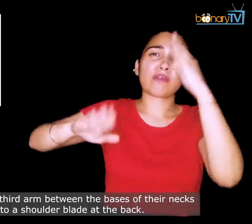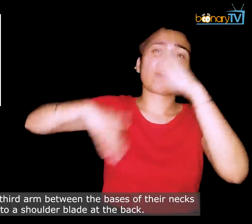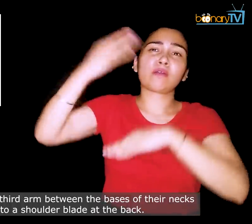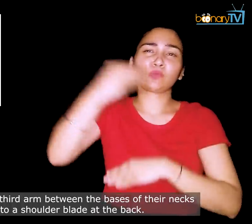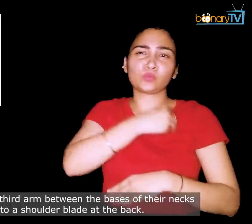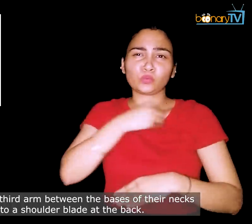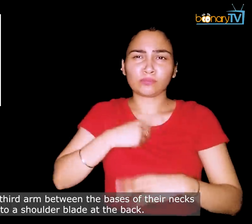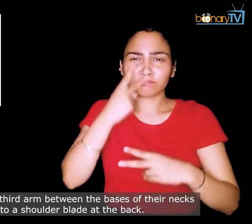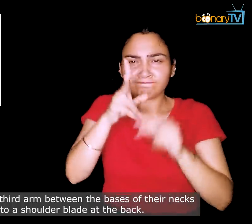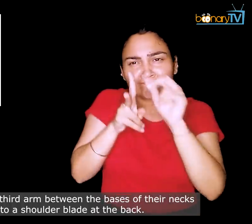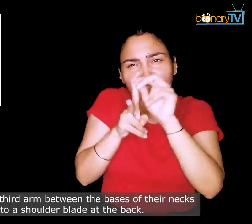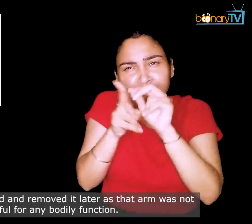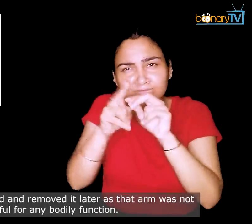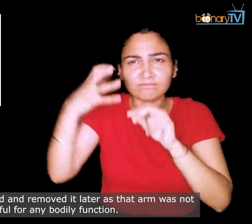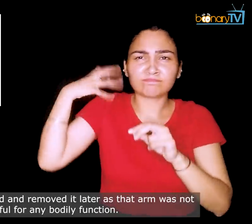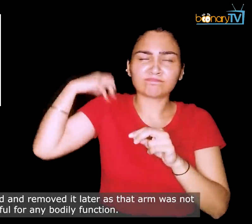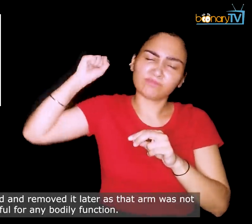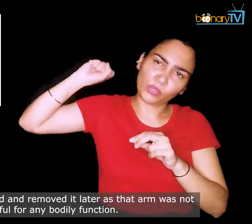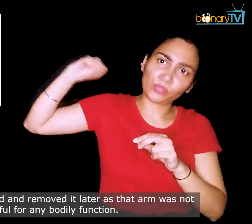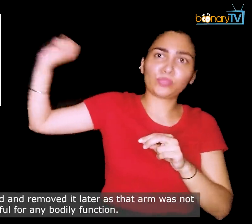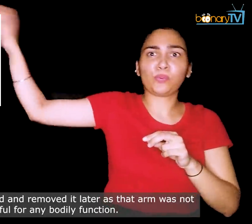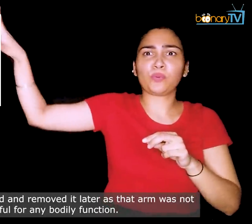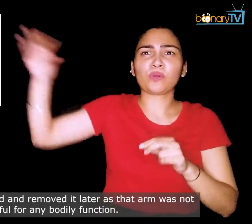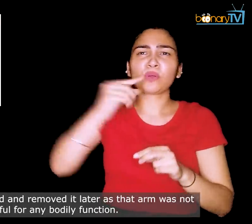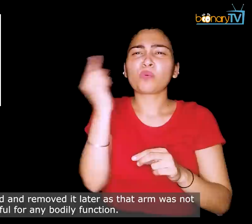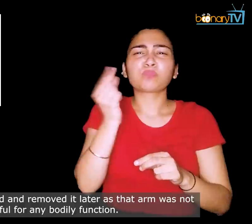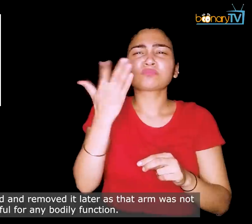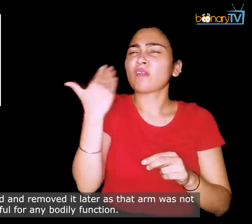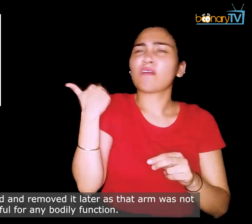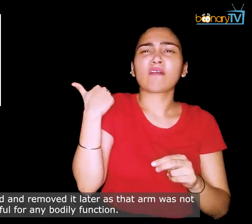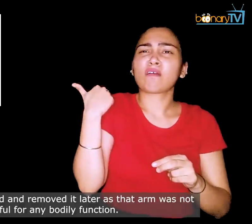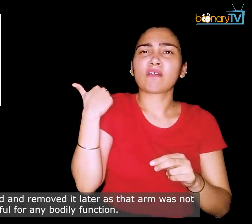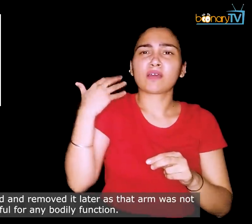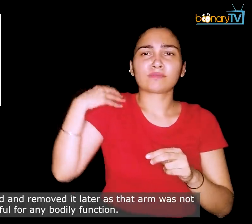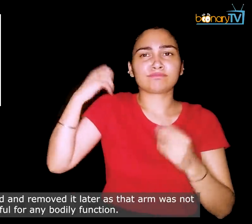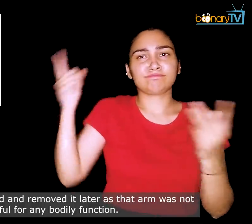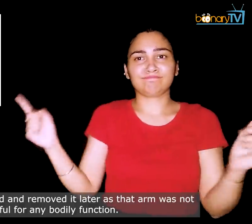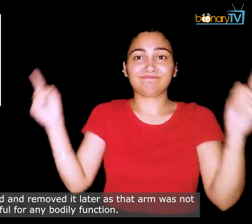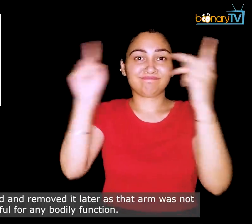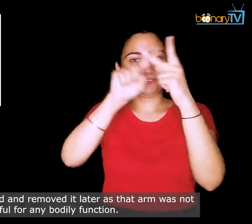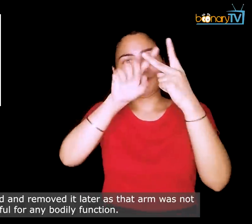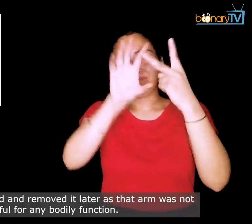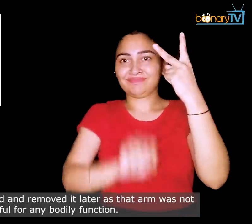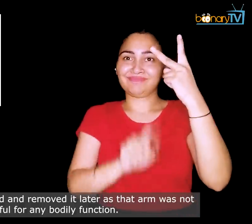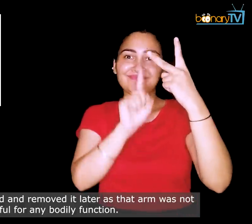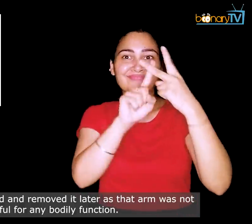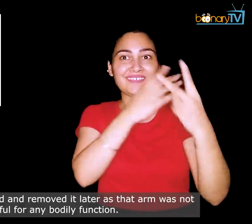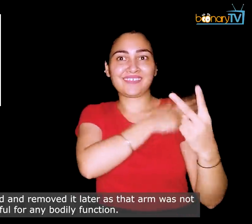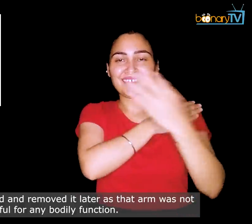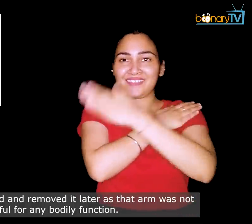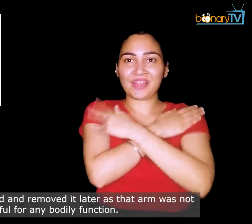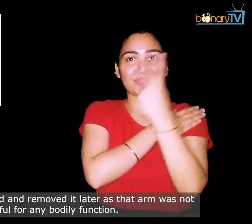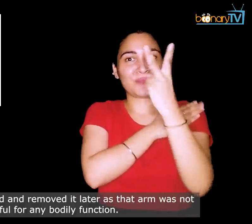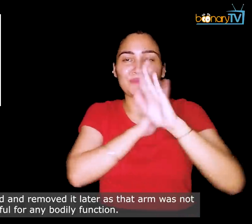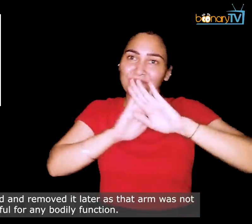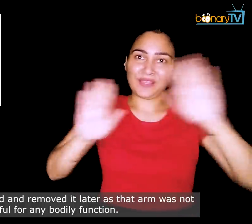blade at the back. The doctors operated and removed it later as that arm was not useful for any bodily